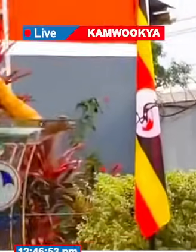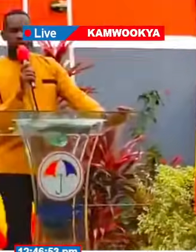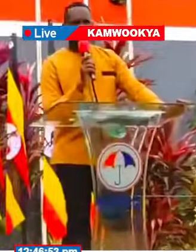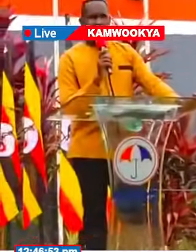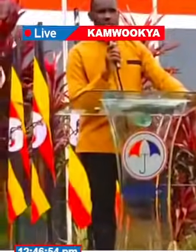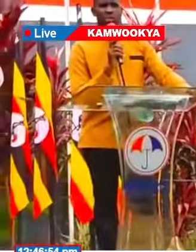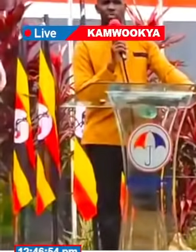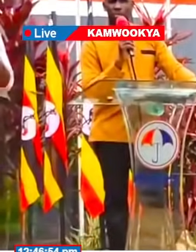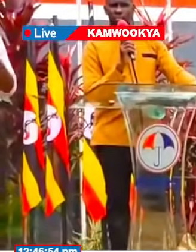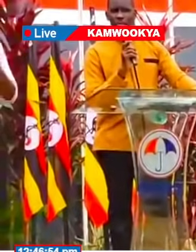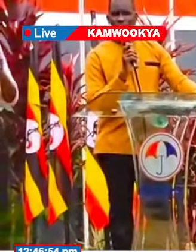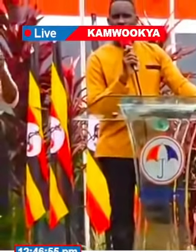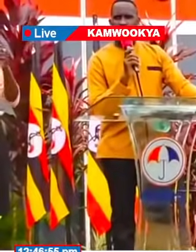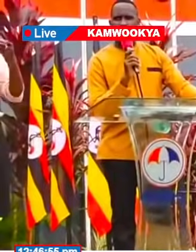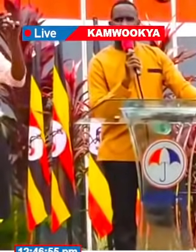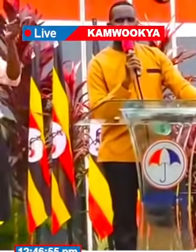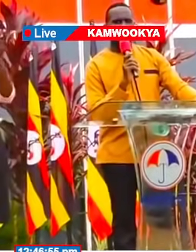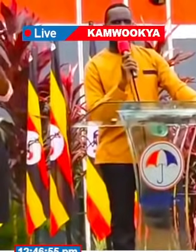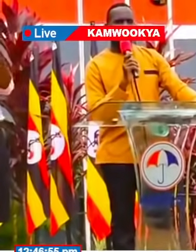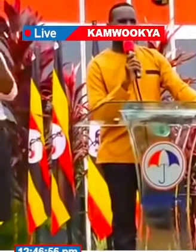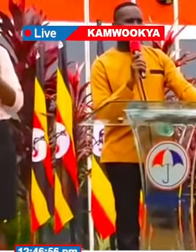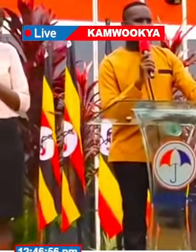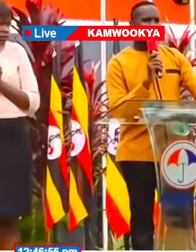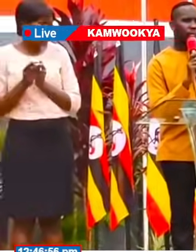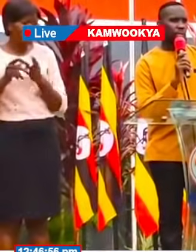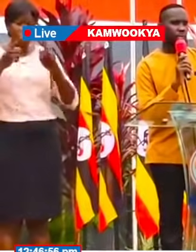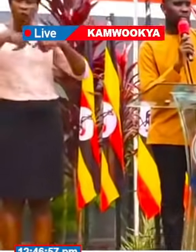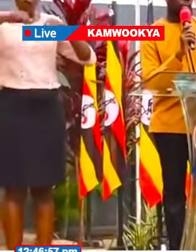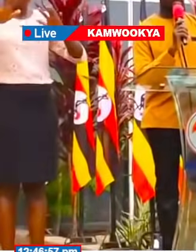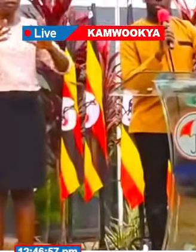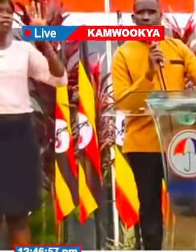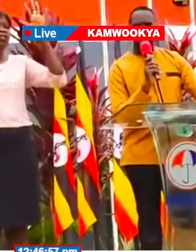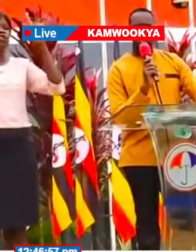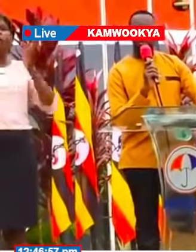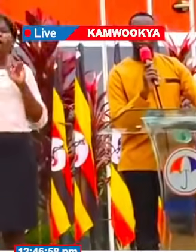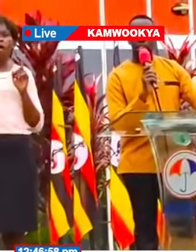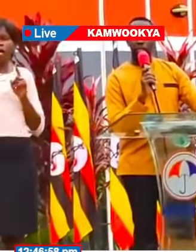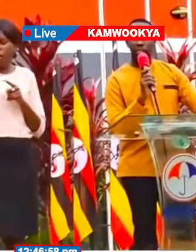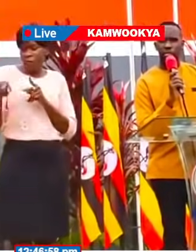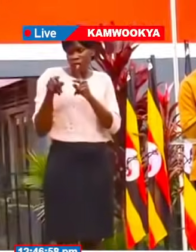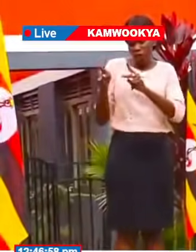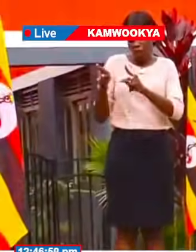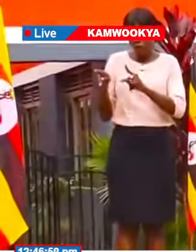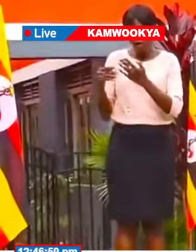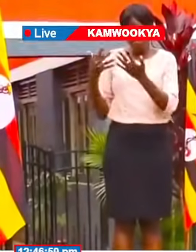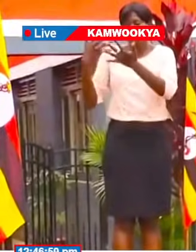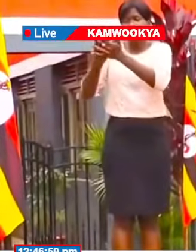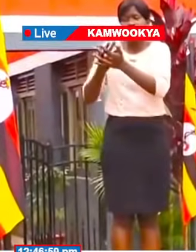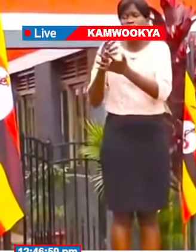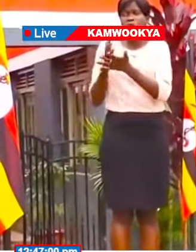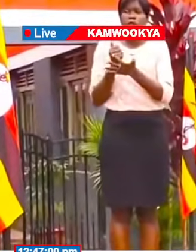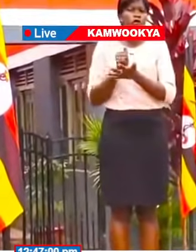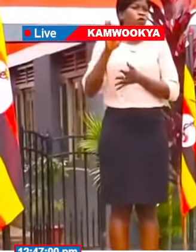etc. And we are not about to give up, because these people are being detained simply because of their political beliefs,